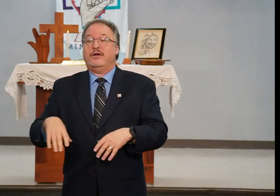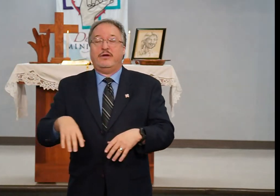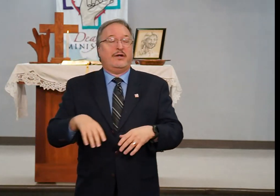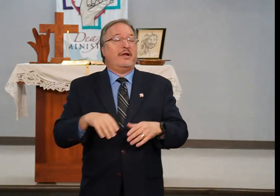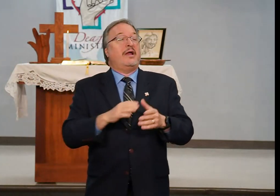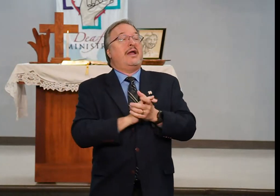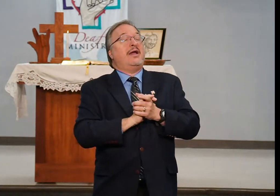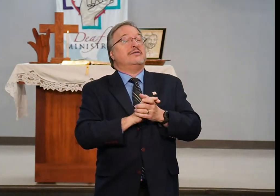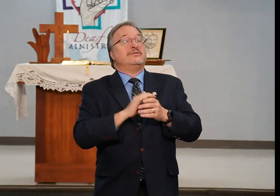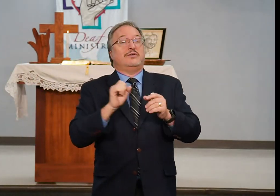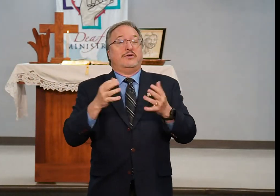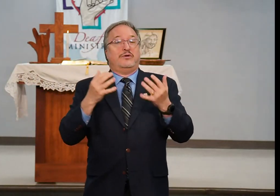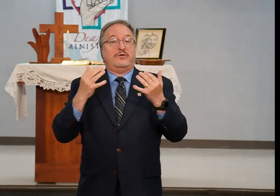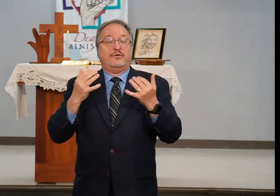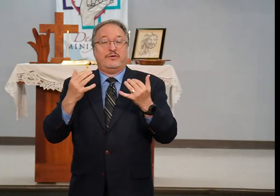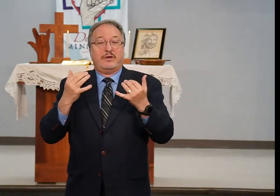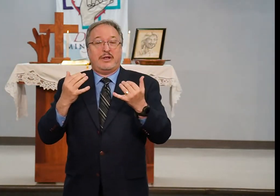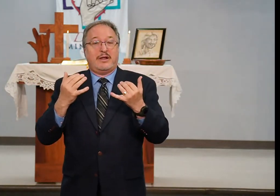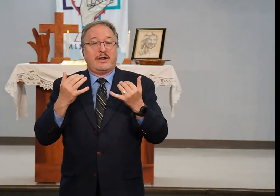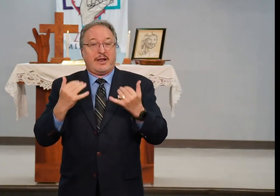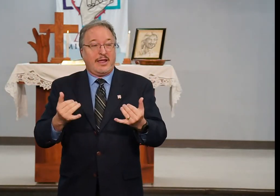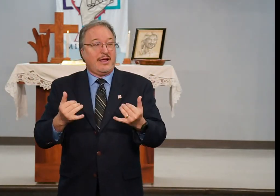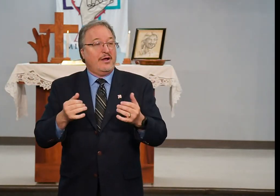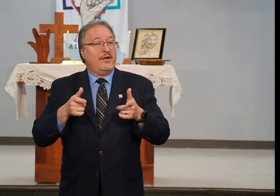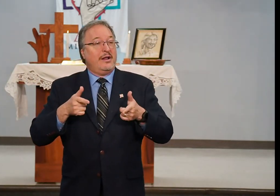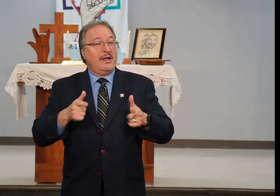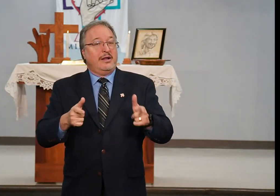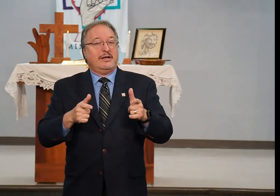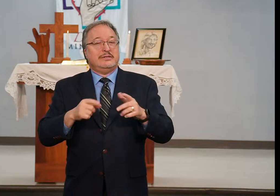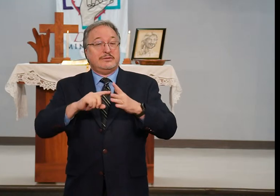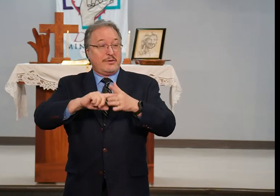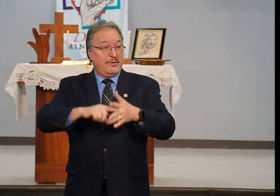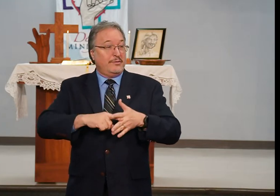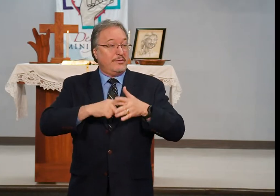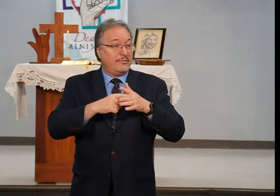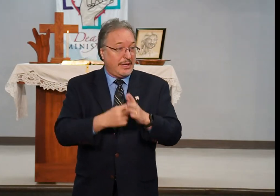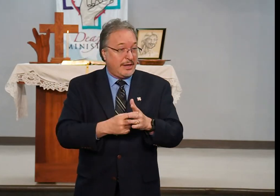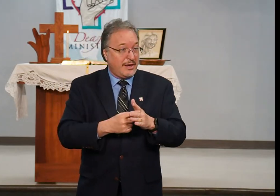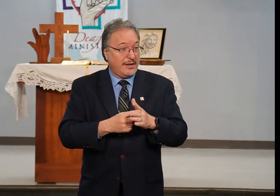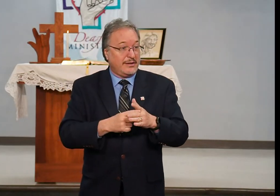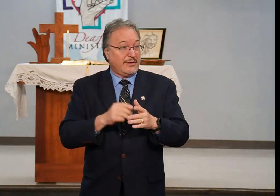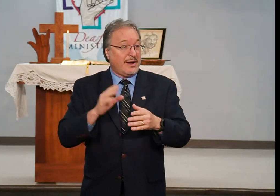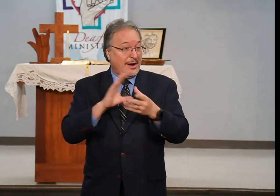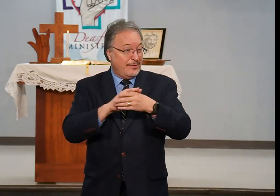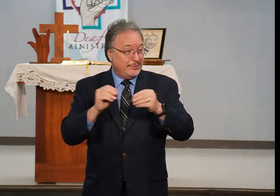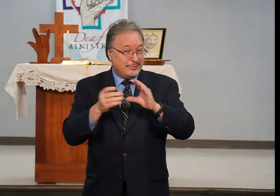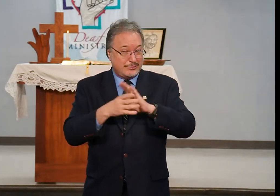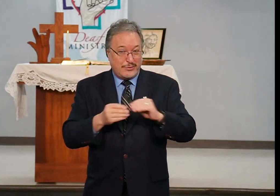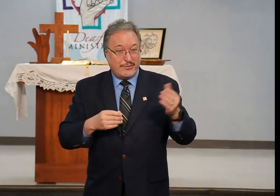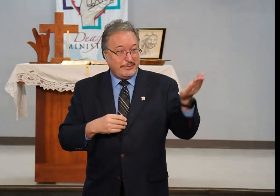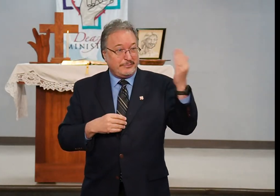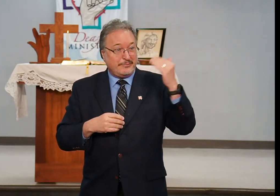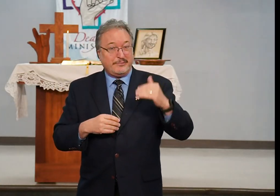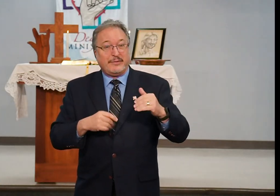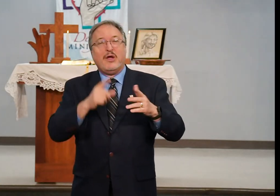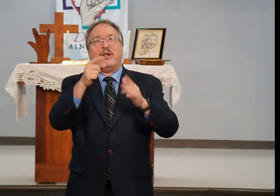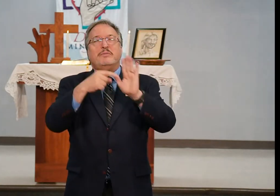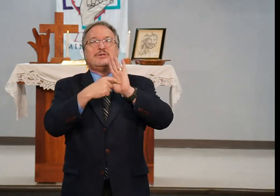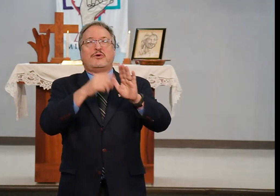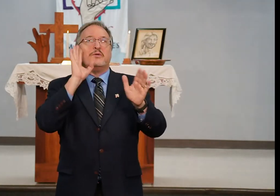16, chapters 1 through 11, or verses 1 through 11, excuse the interpreter. And I would like